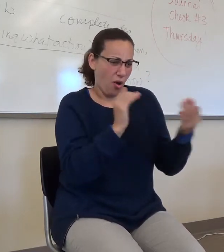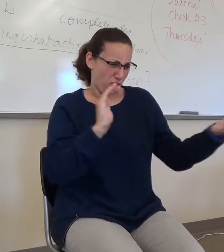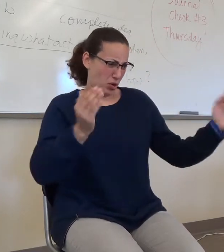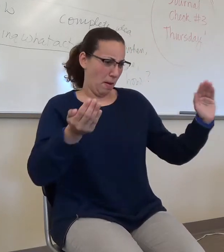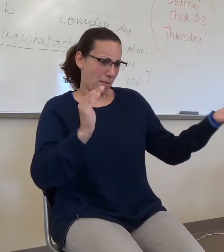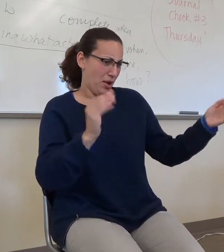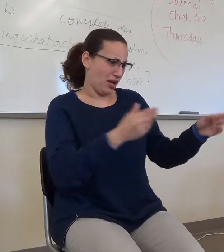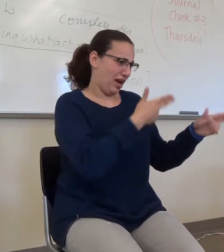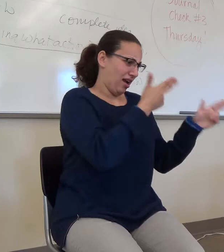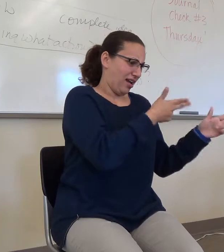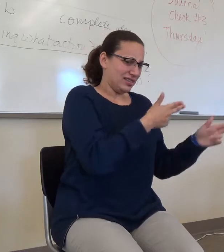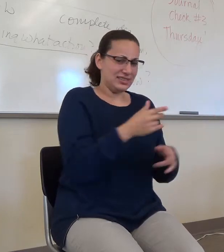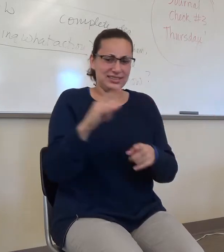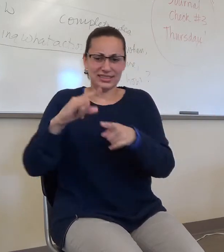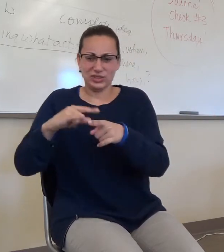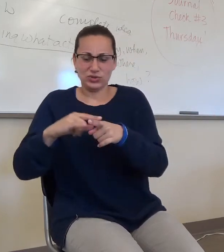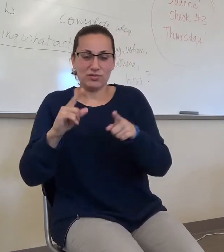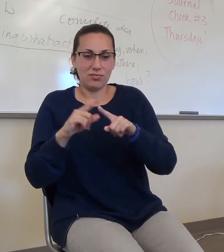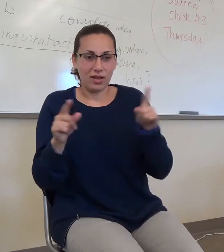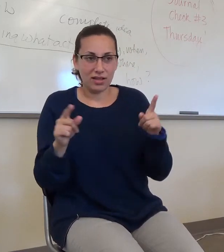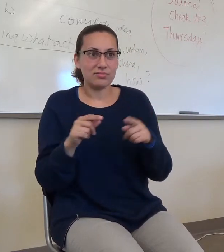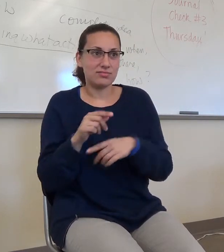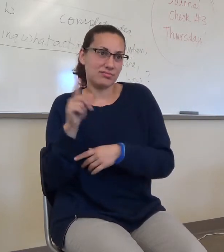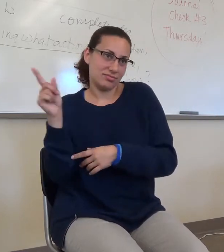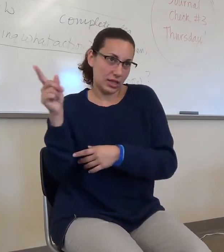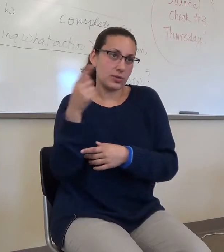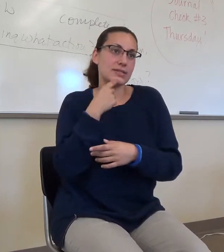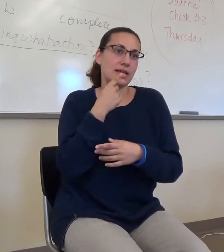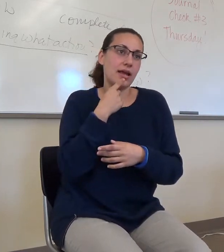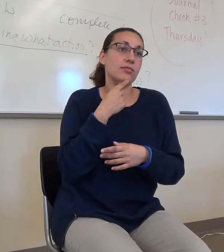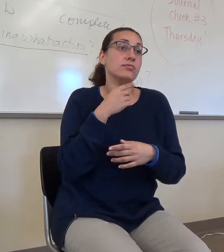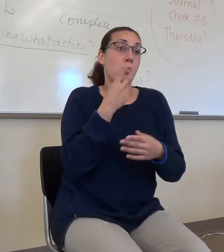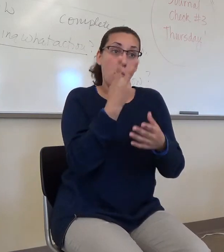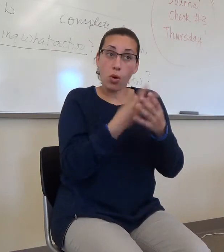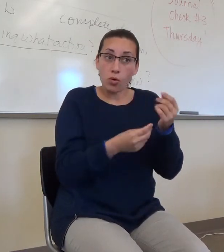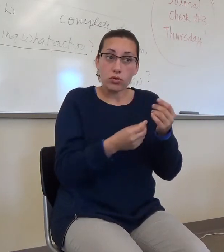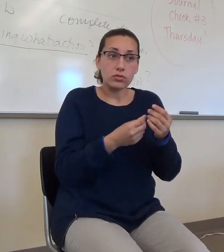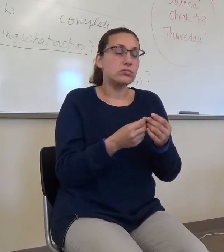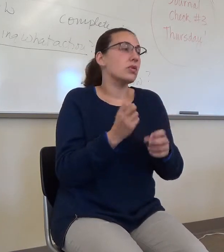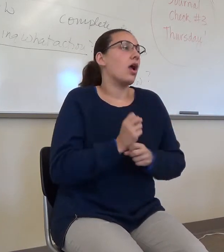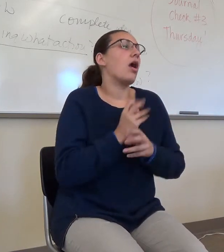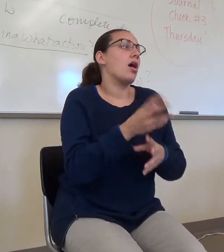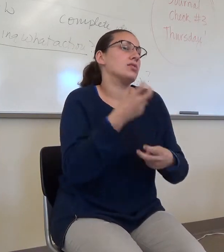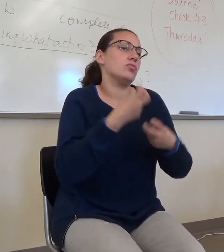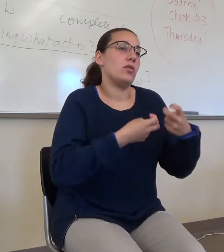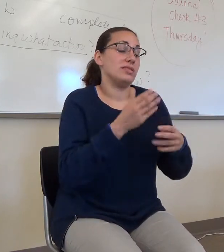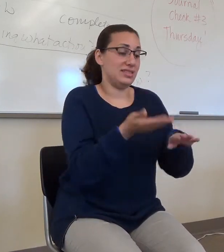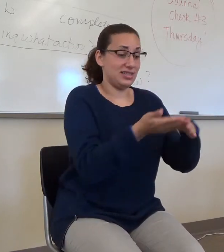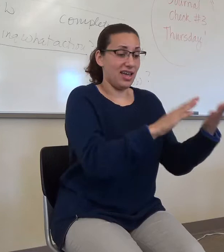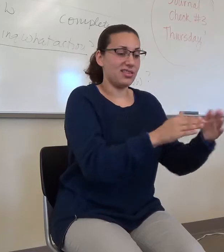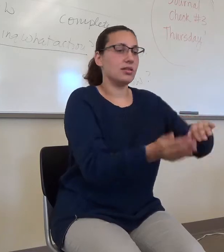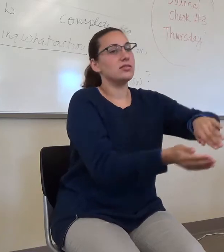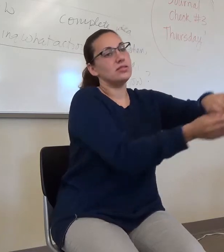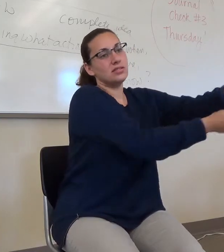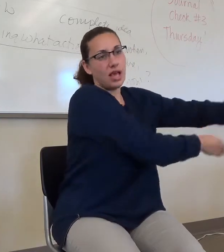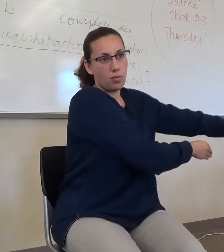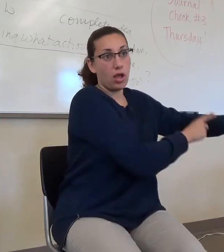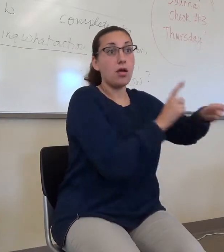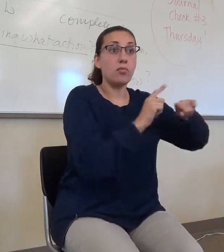and cigarettes? But they're just saying, these are causing problems, not, the deaths are a whole other question. These are causing problems in our